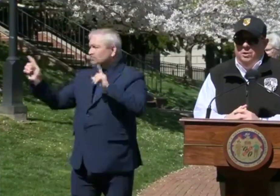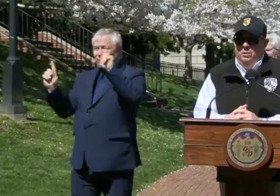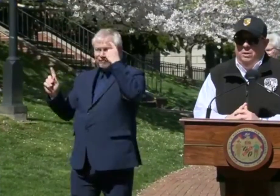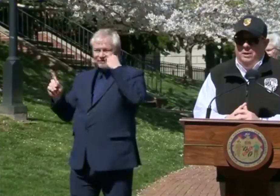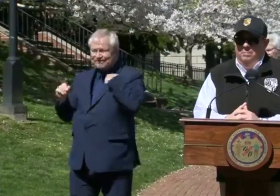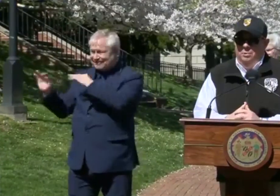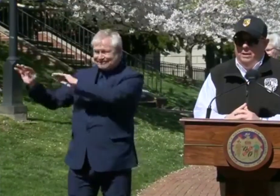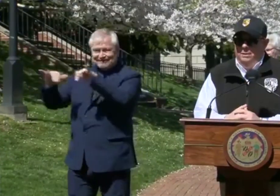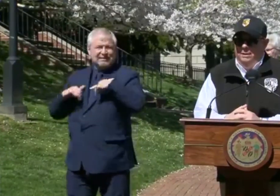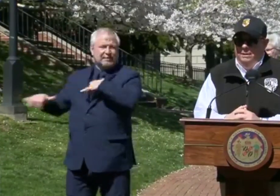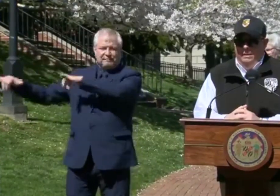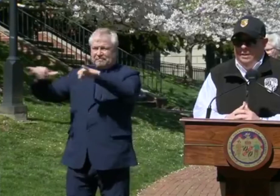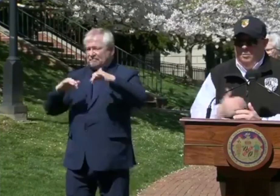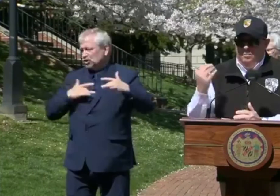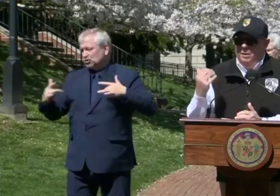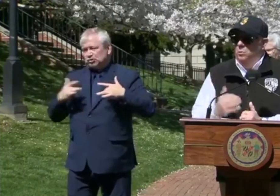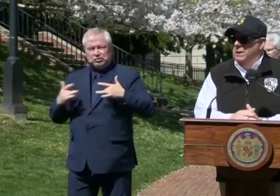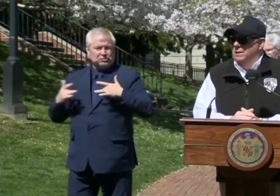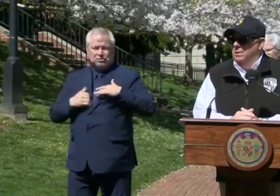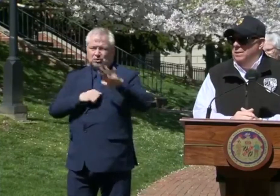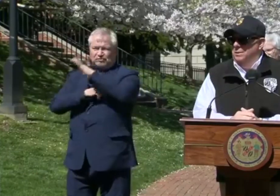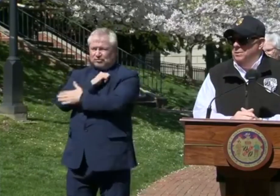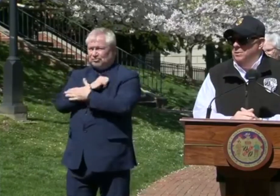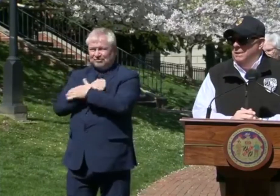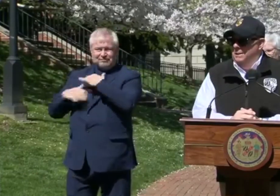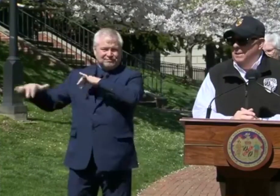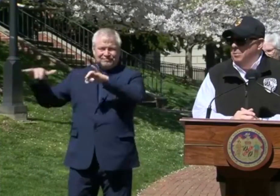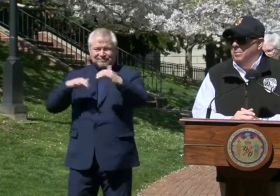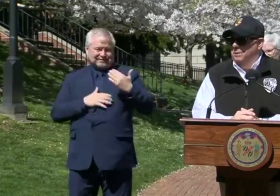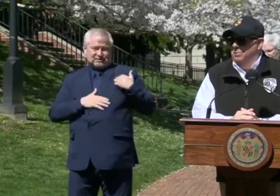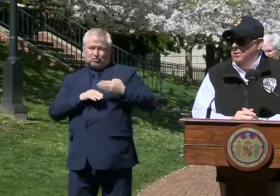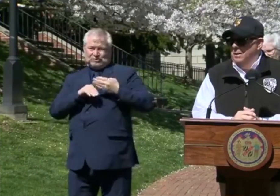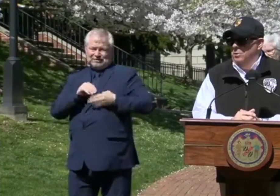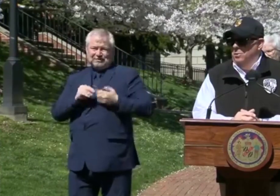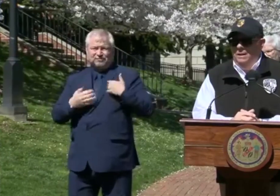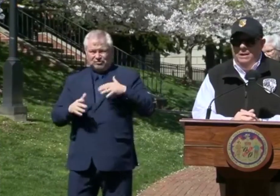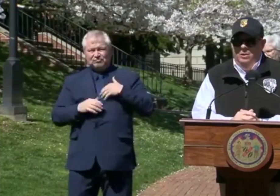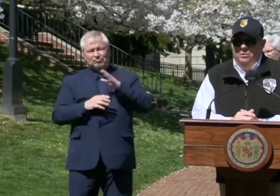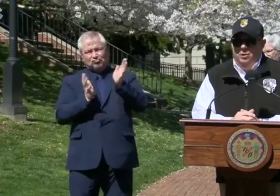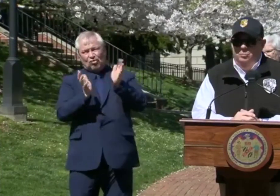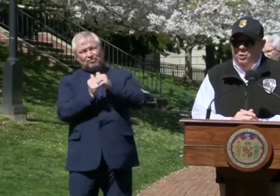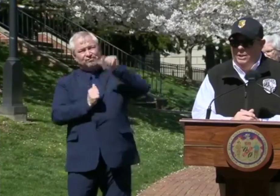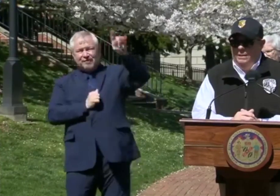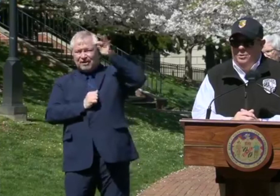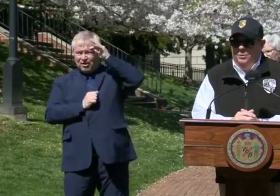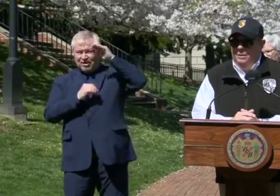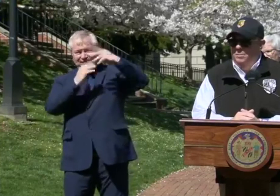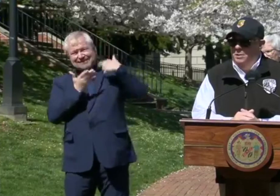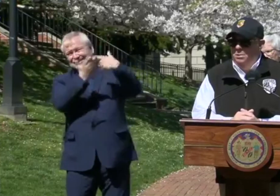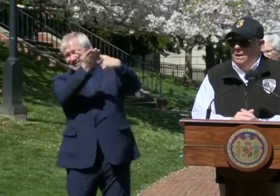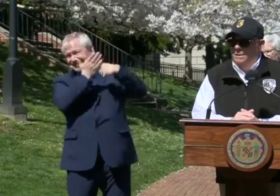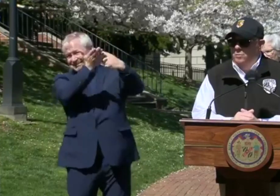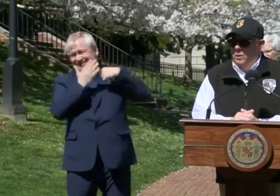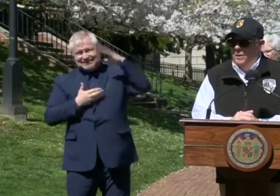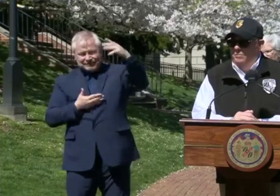also pressing. I spent the weekend talking to people at the federal level. Also pushing to get some of